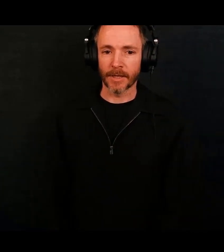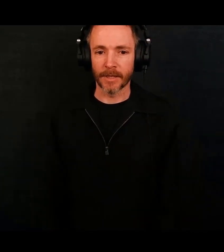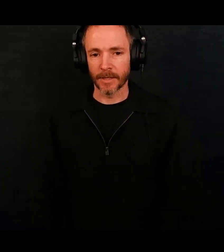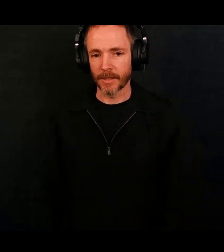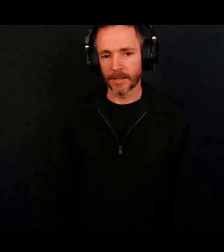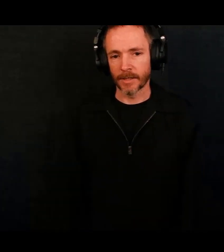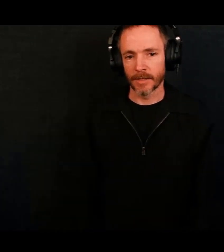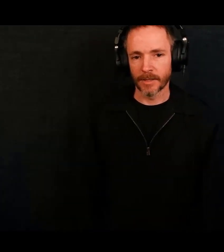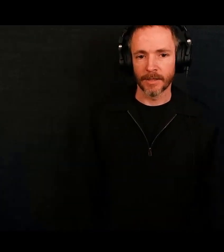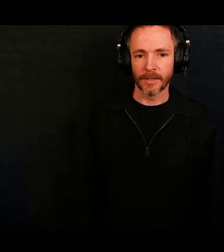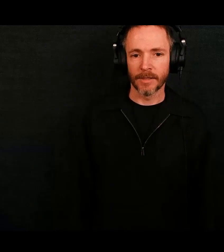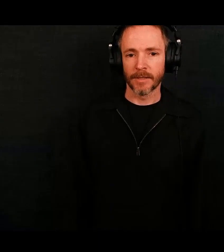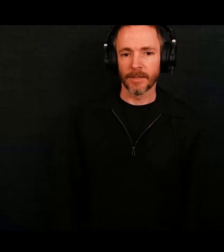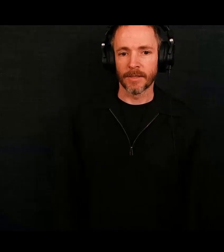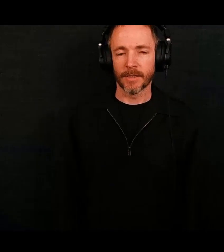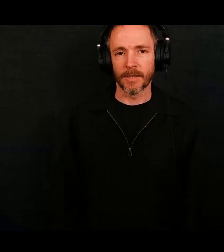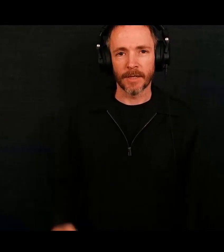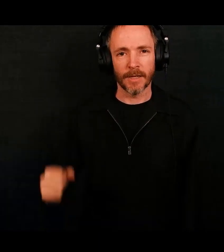Like,